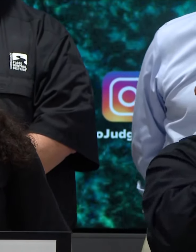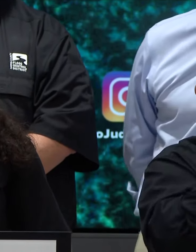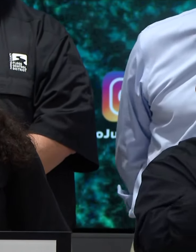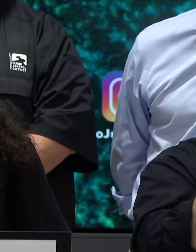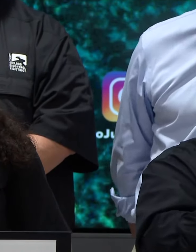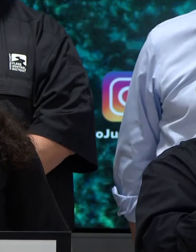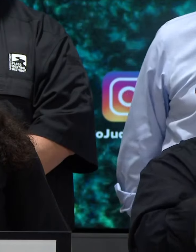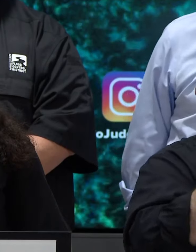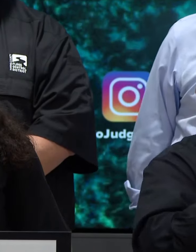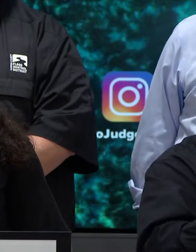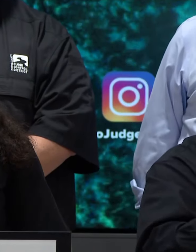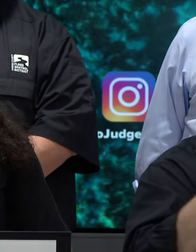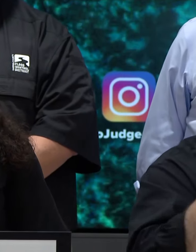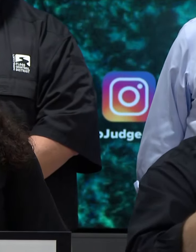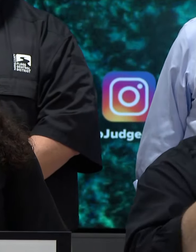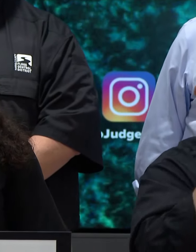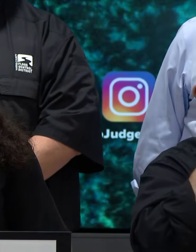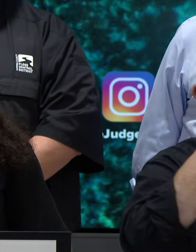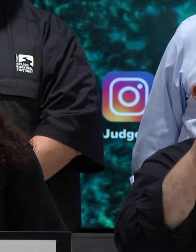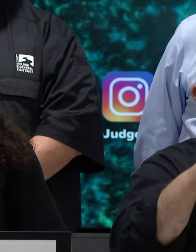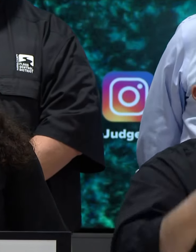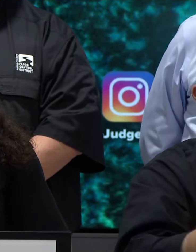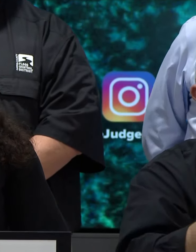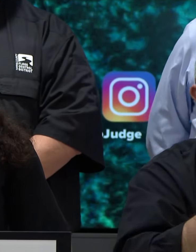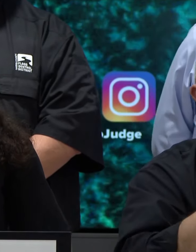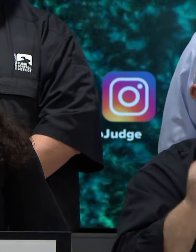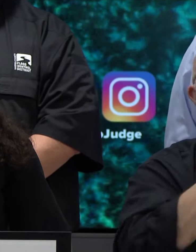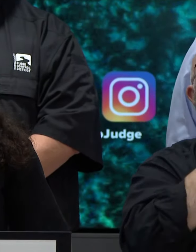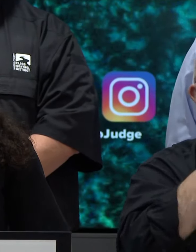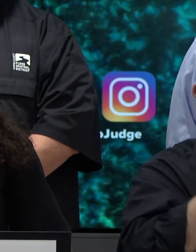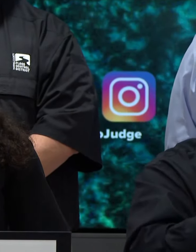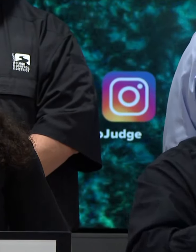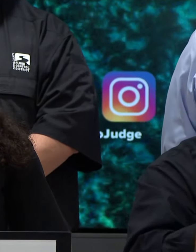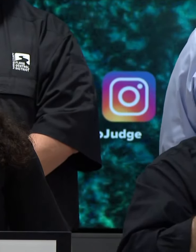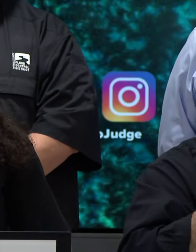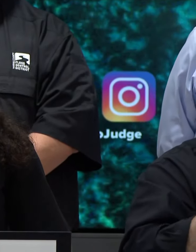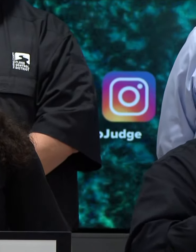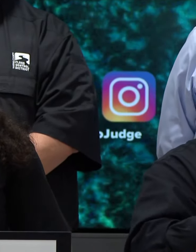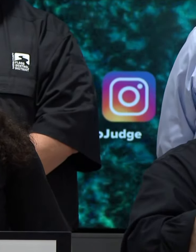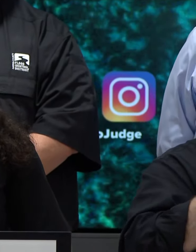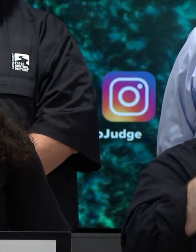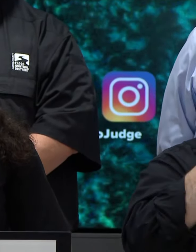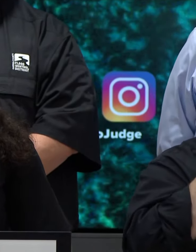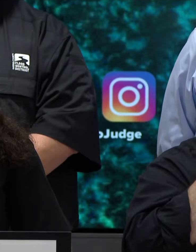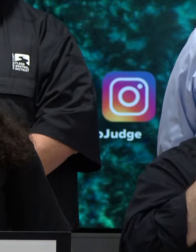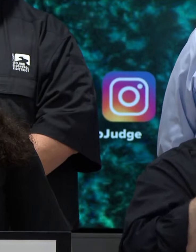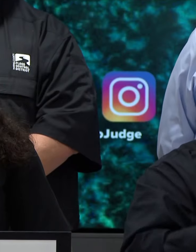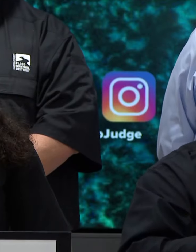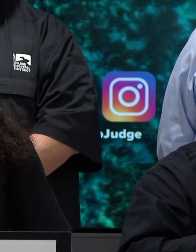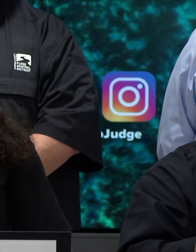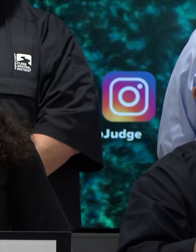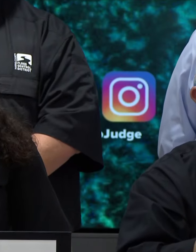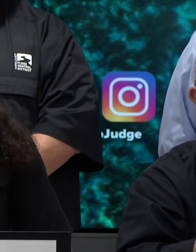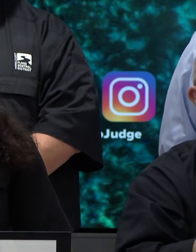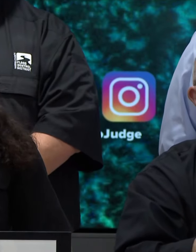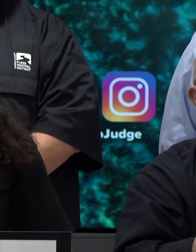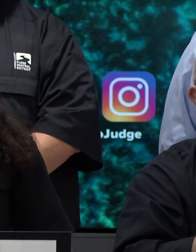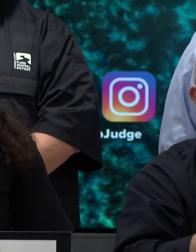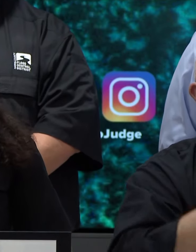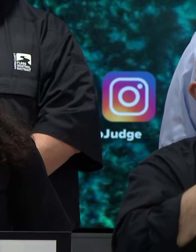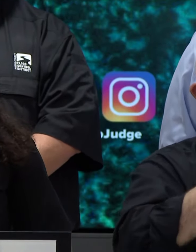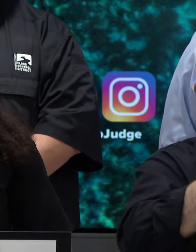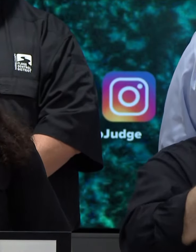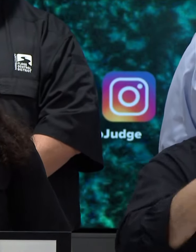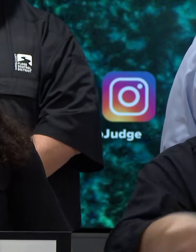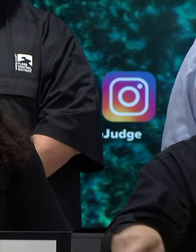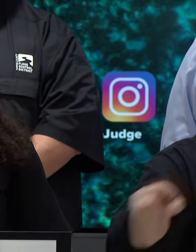medically fragile individuals who need help. And so the takeaway here is we do depend on you to help keep